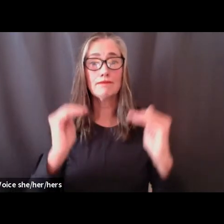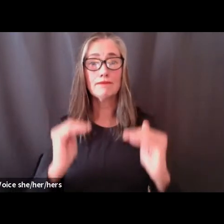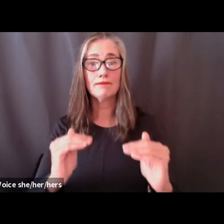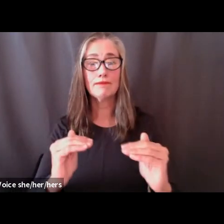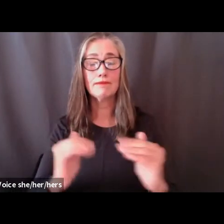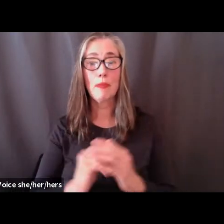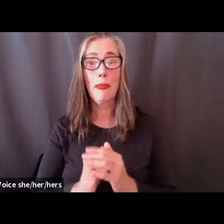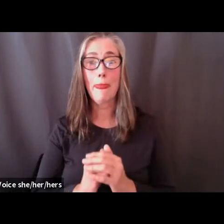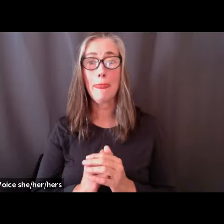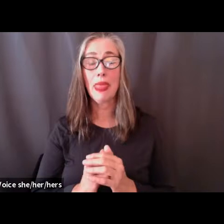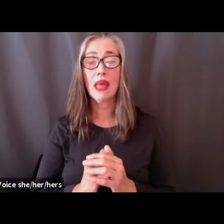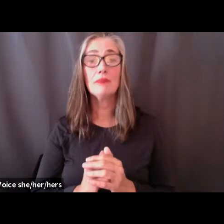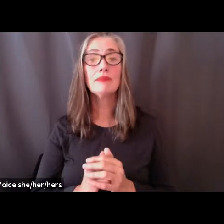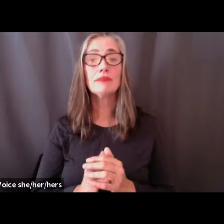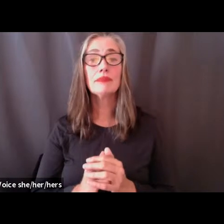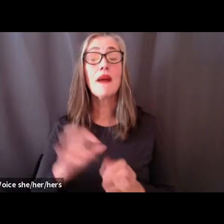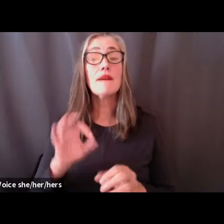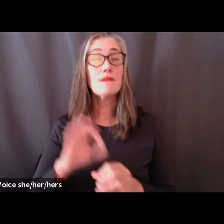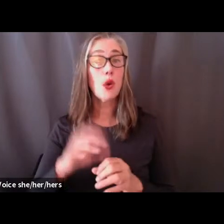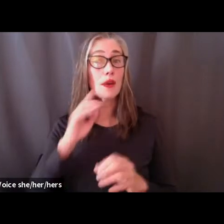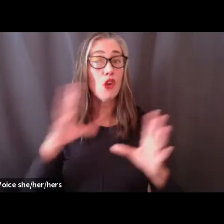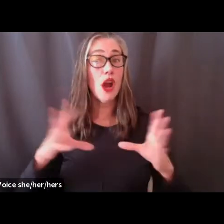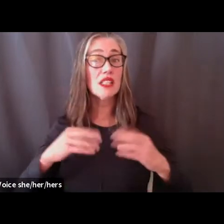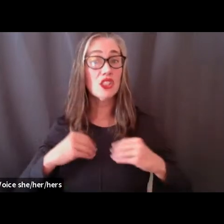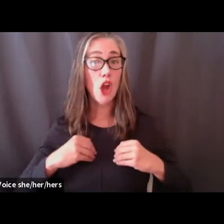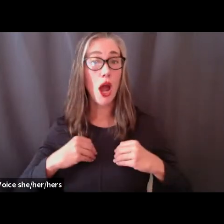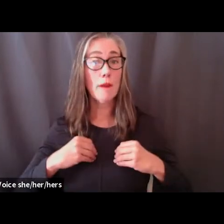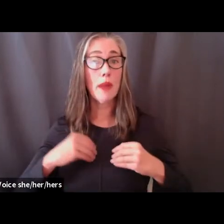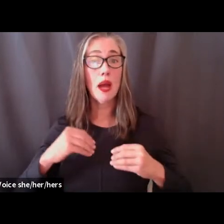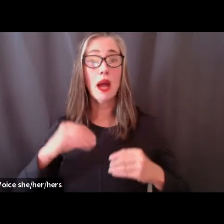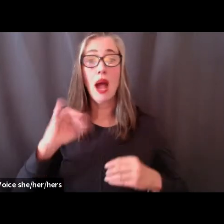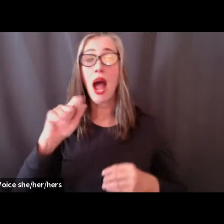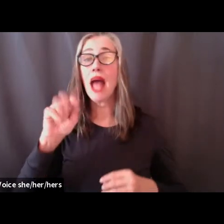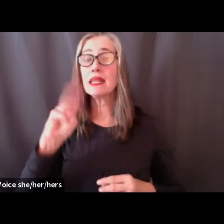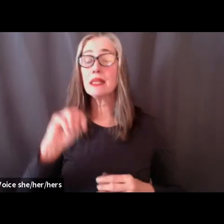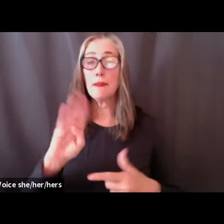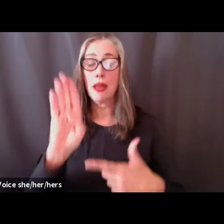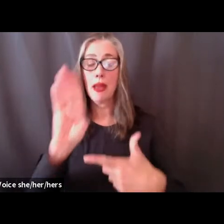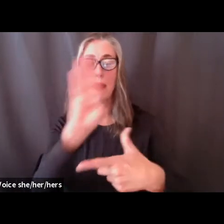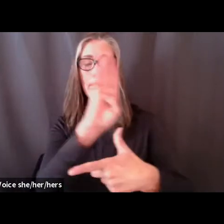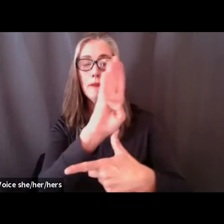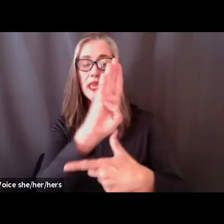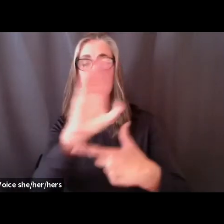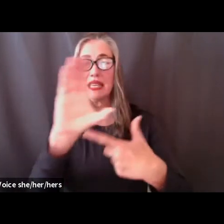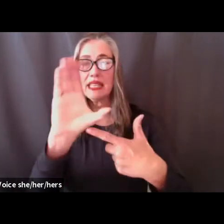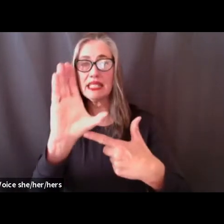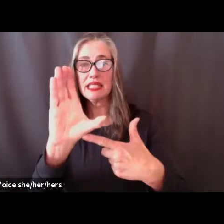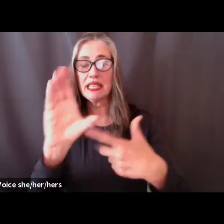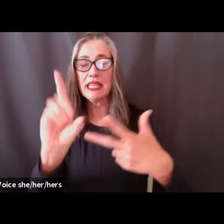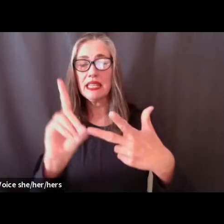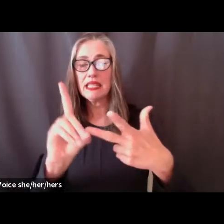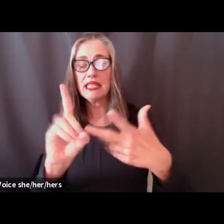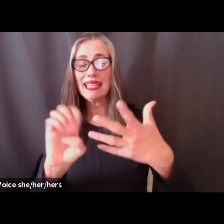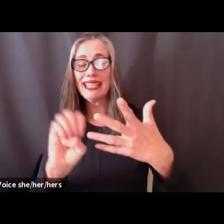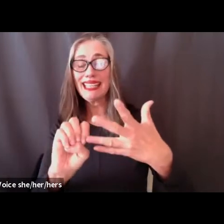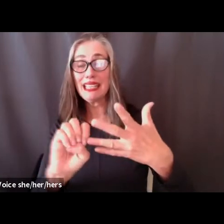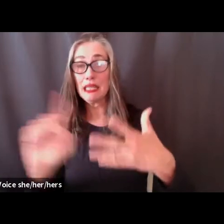So again, the vote would be to adopt items B, C, D, and E on page 2 of your report.